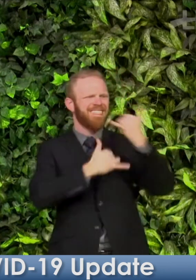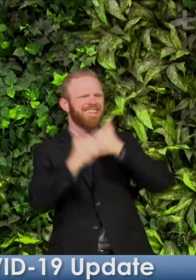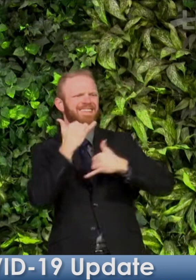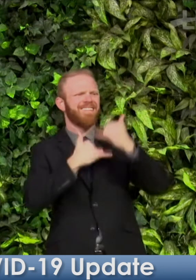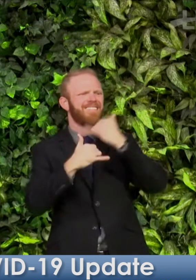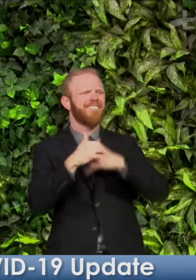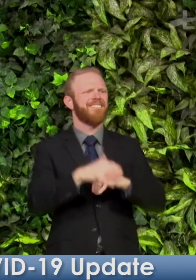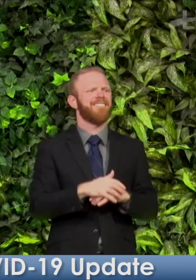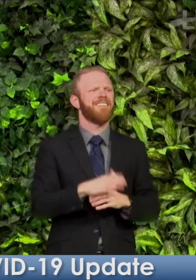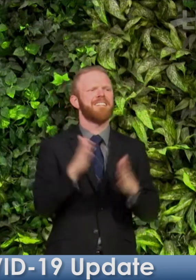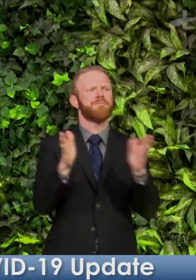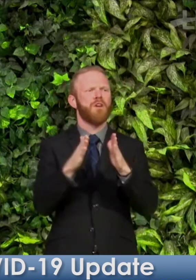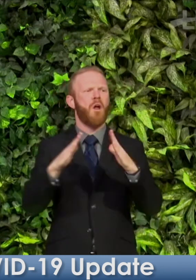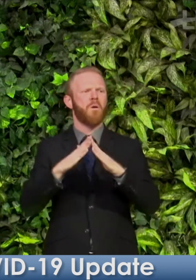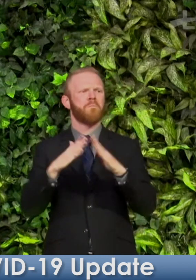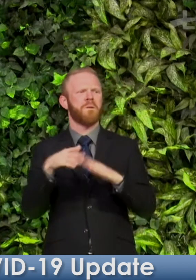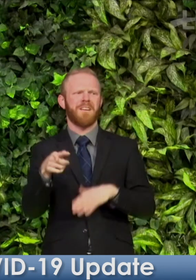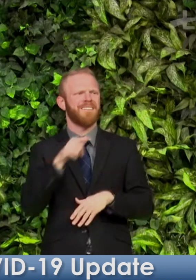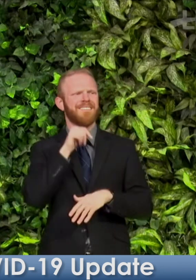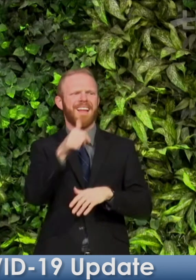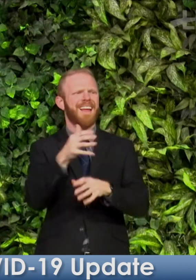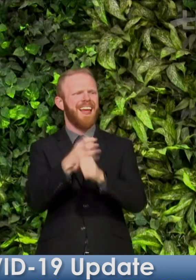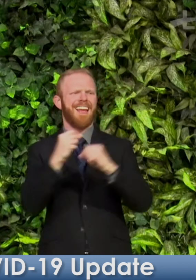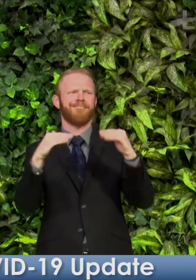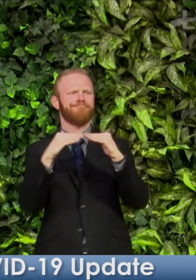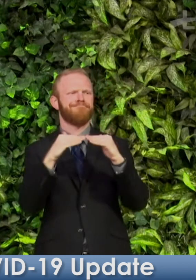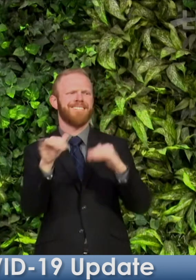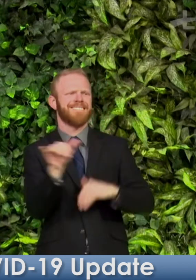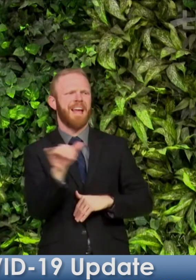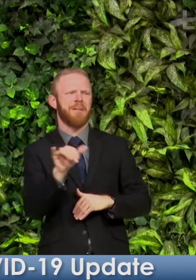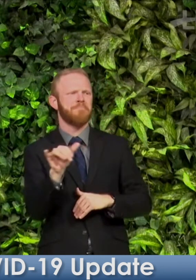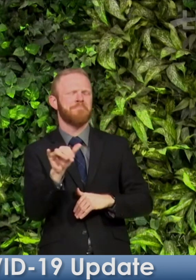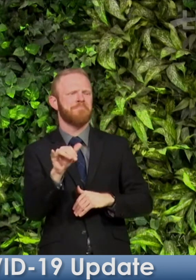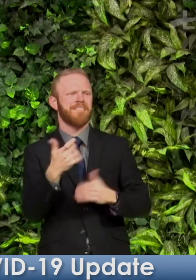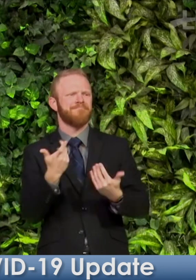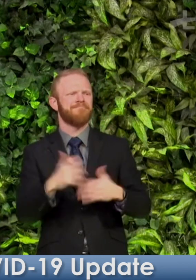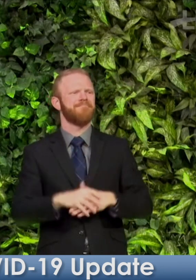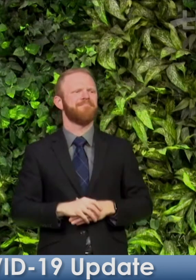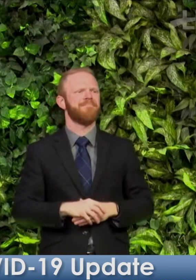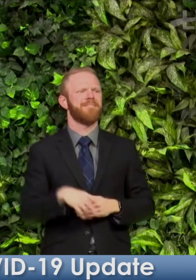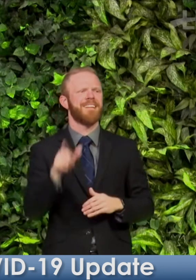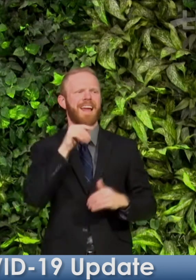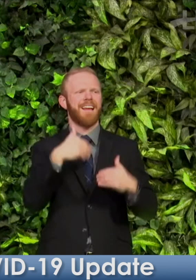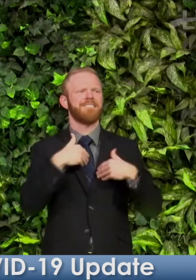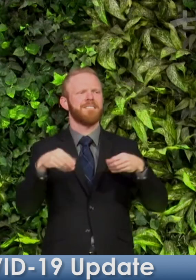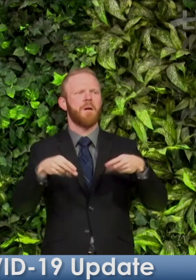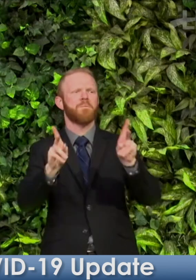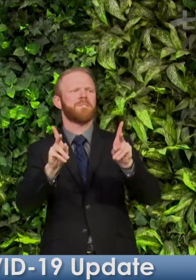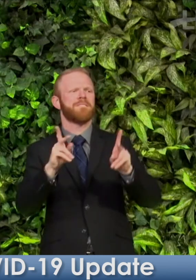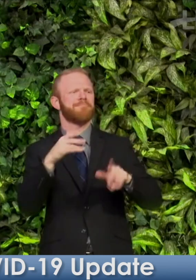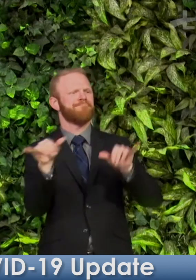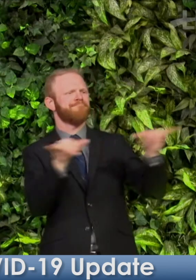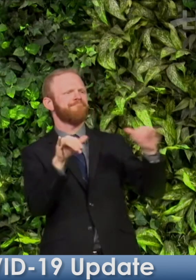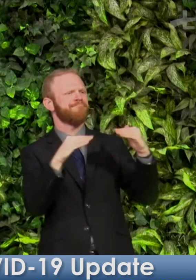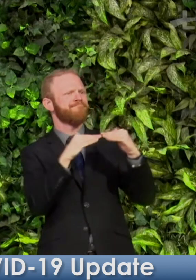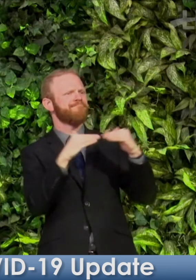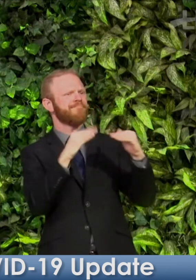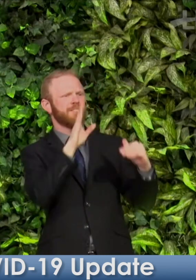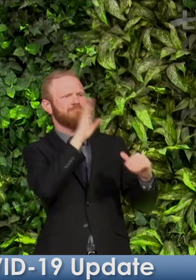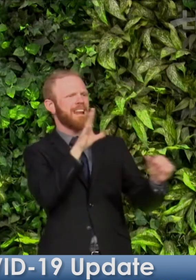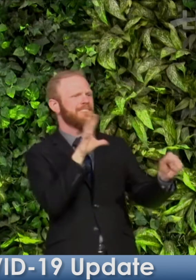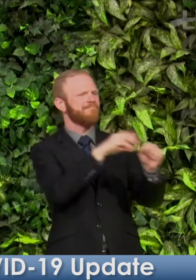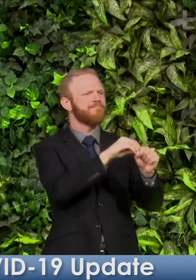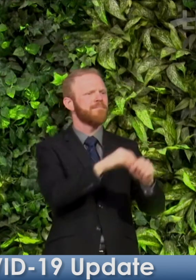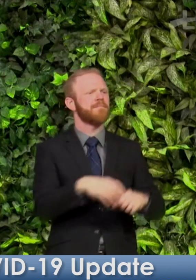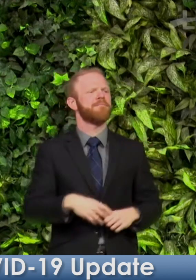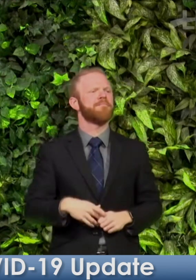small communities as it relates to their county health jurisdictions, where they just don't have the privileges and opportunities of direct engagement. And so the answer is yes.